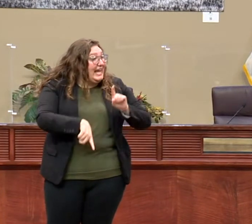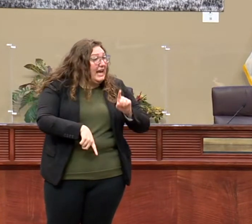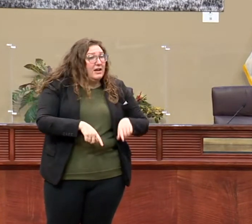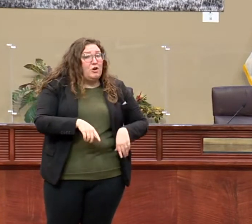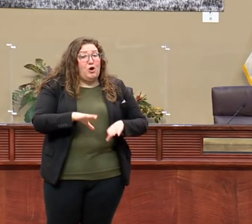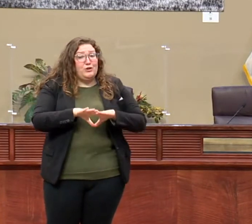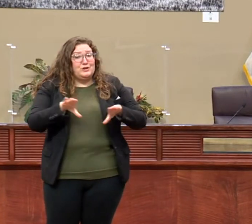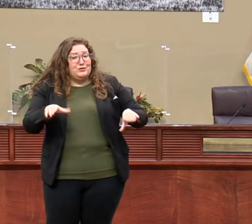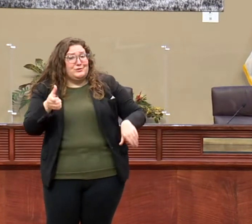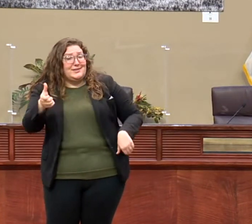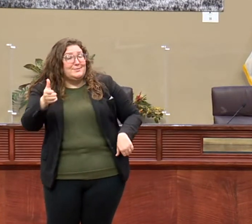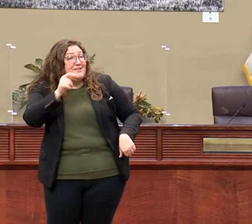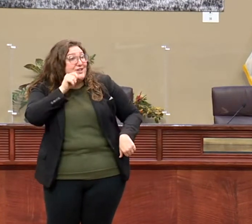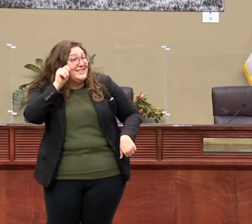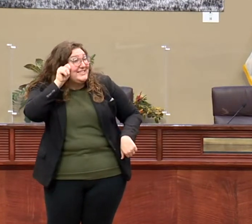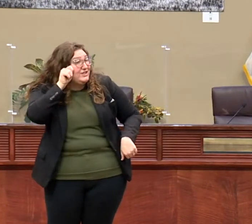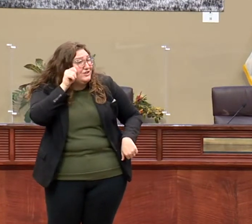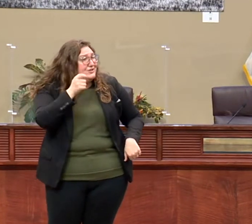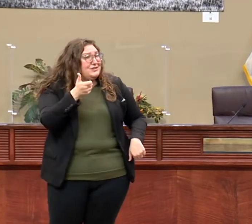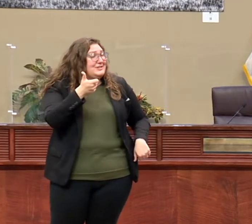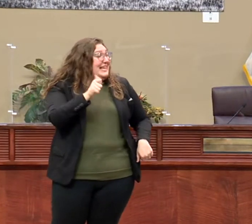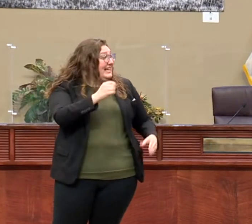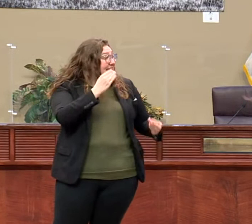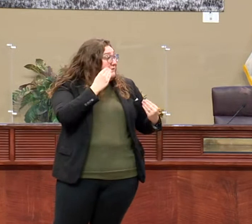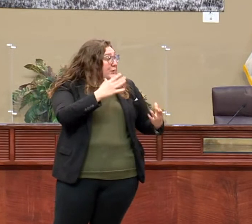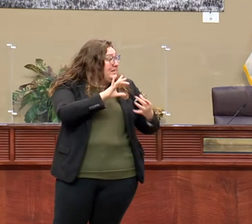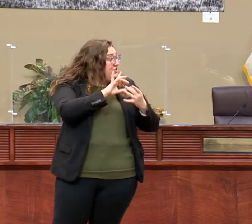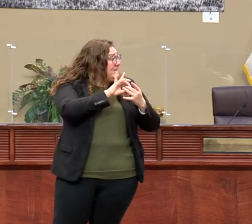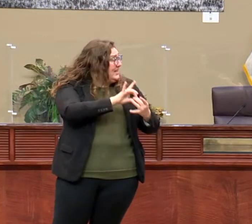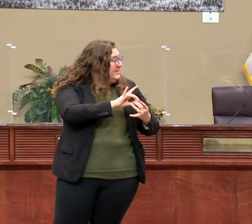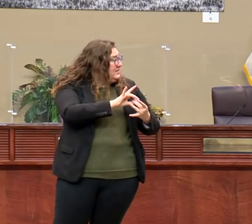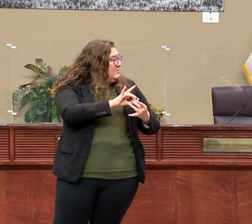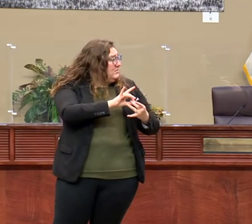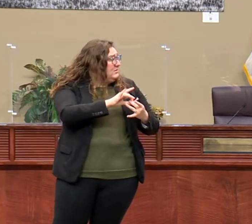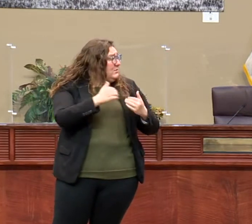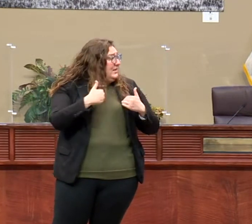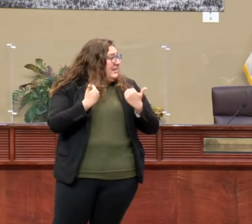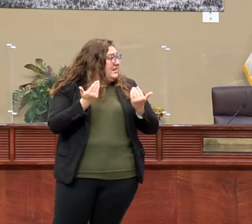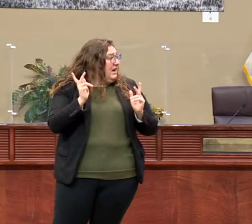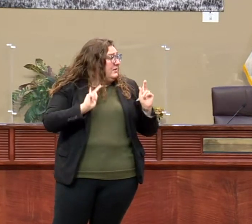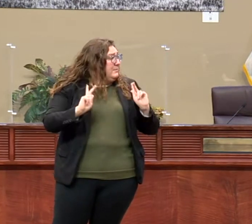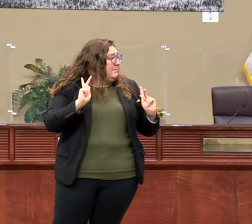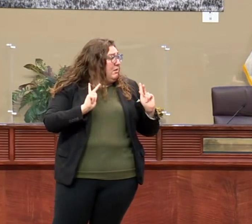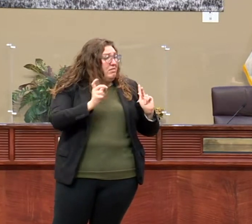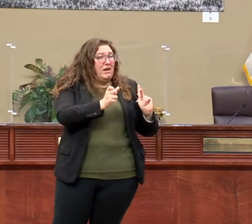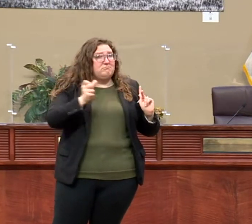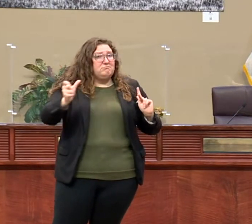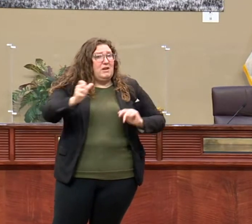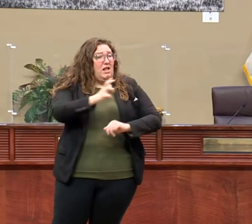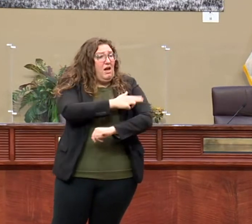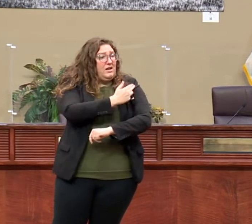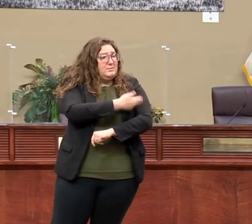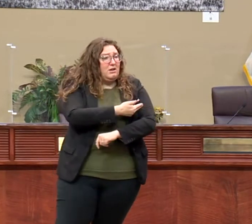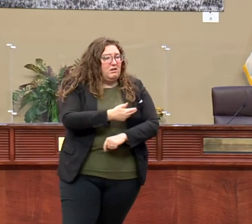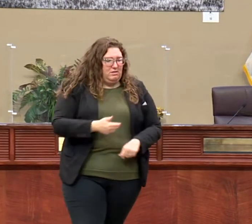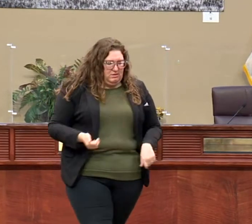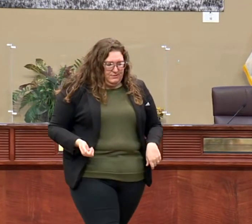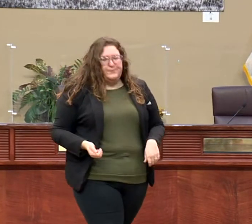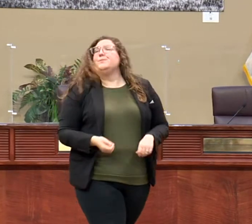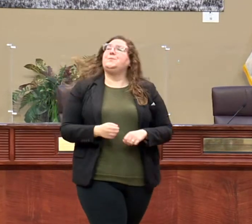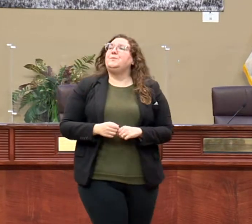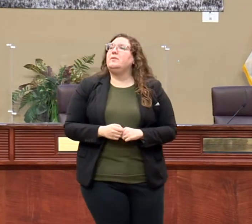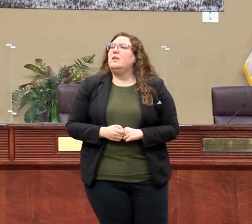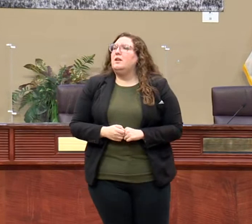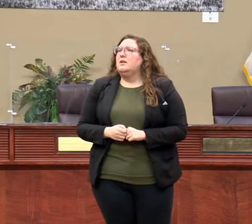teenagers? Any more information on those pediatric hospitalizations? When we received